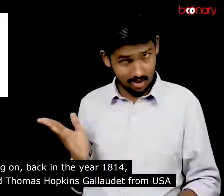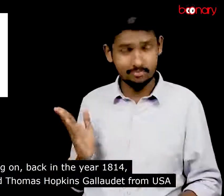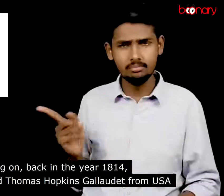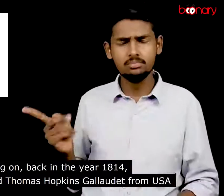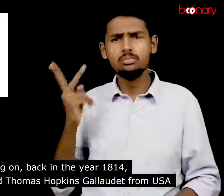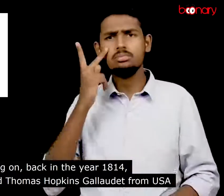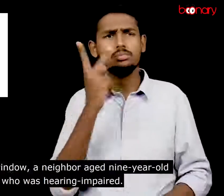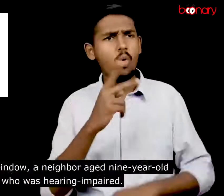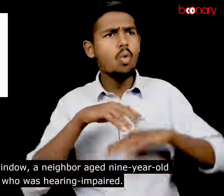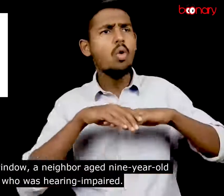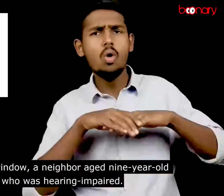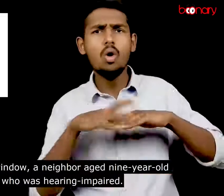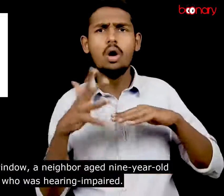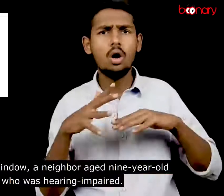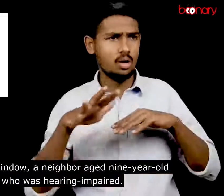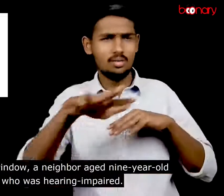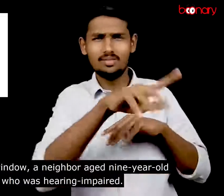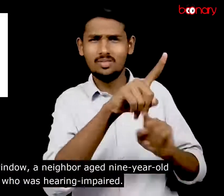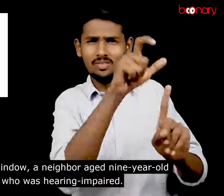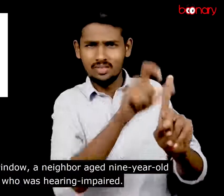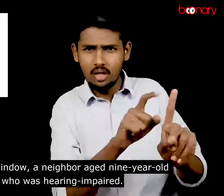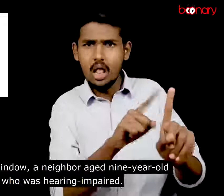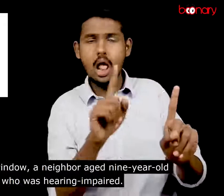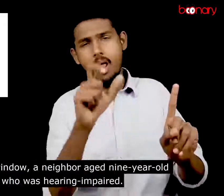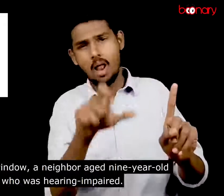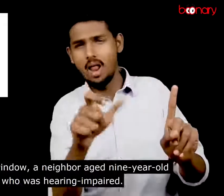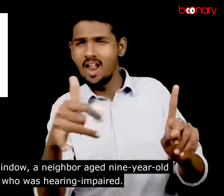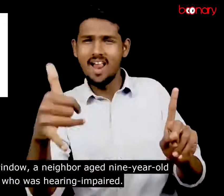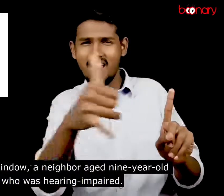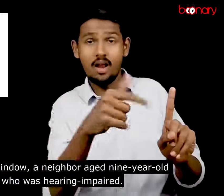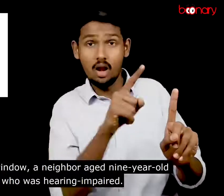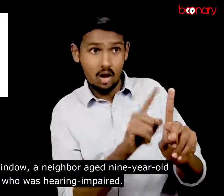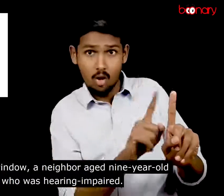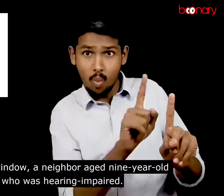USA saw from his window a neighbor aged